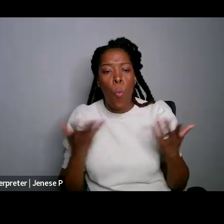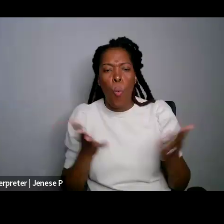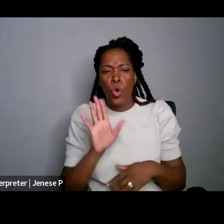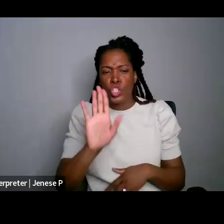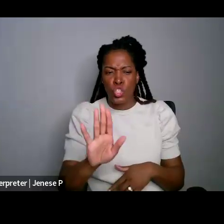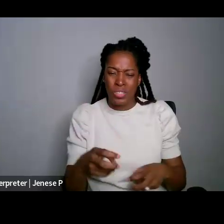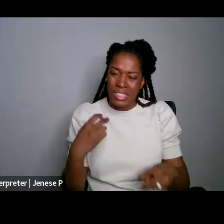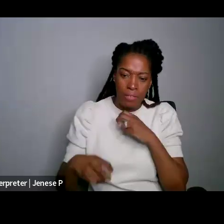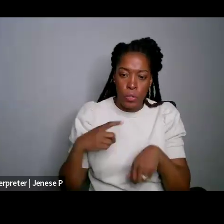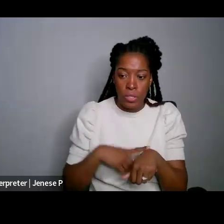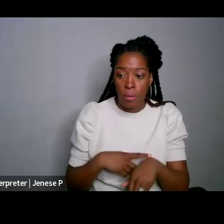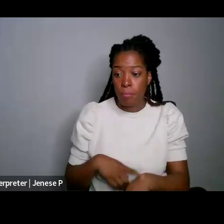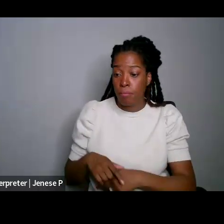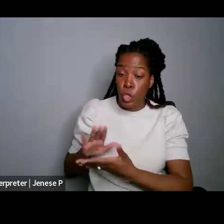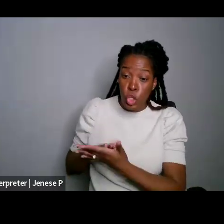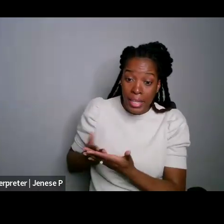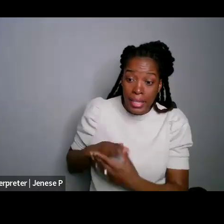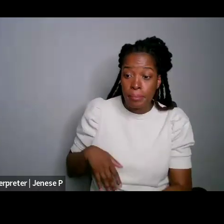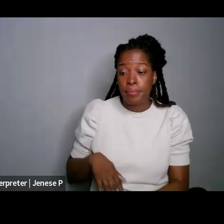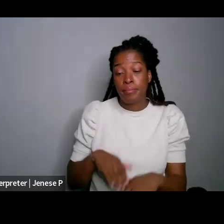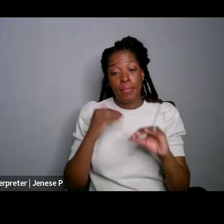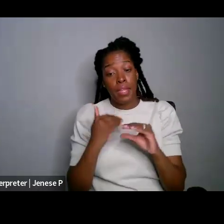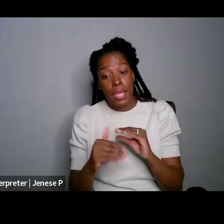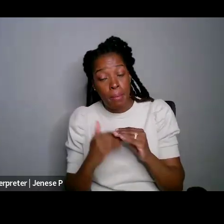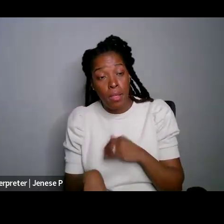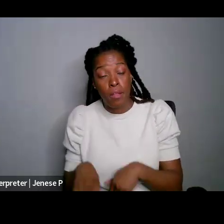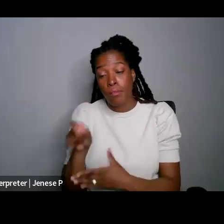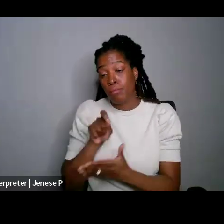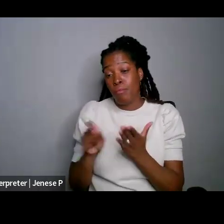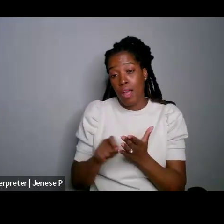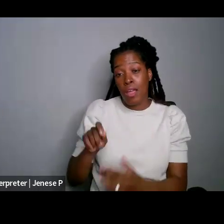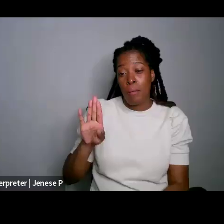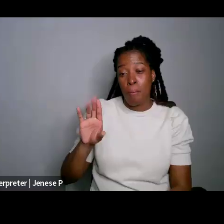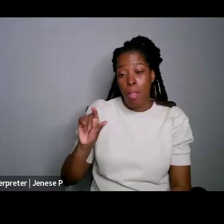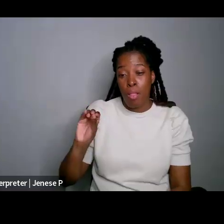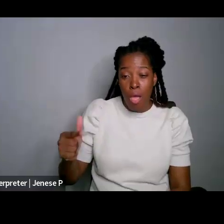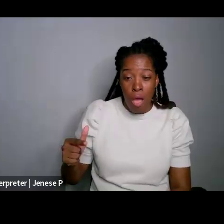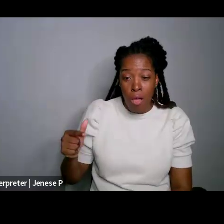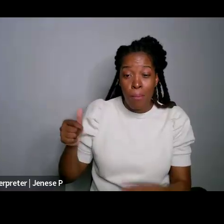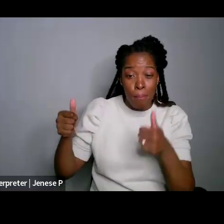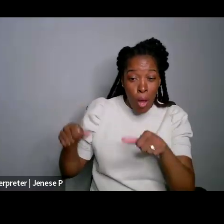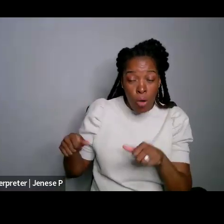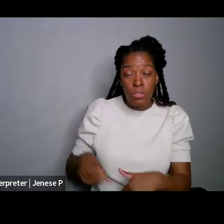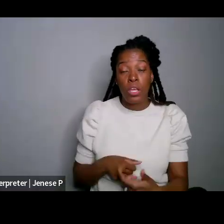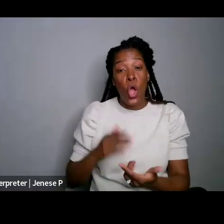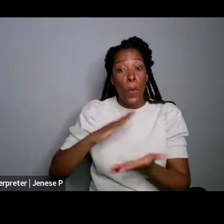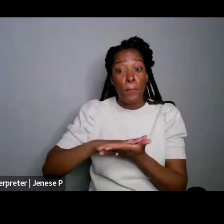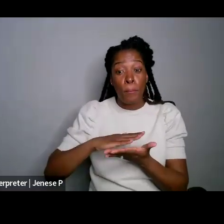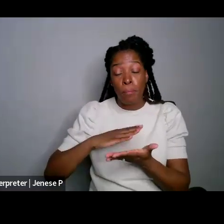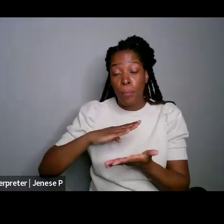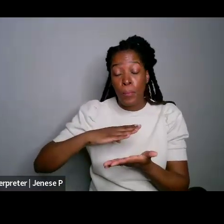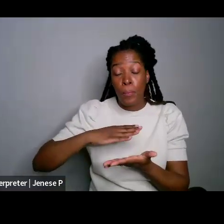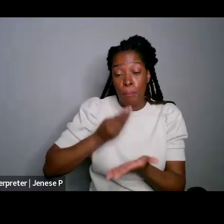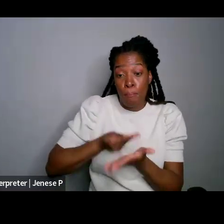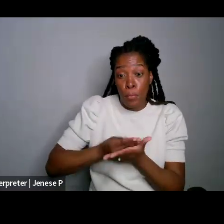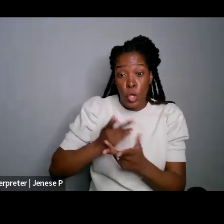writing blog posts? Is it bookkeeping? Oh, it's bookkeeping for me for sure. Social